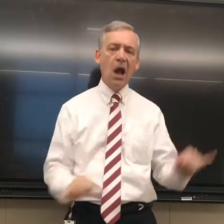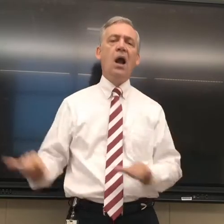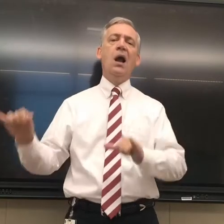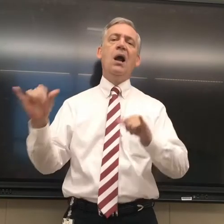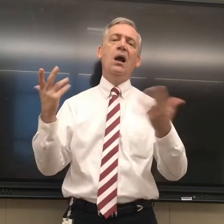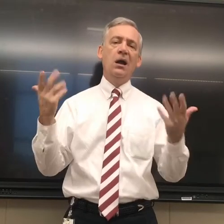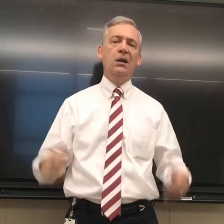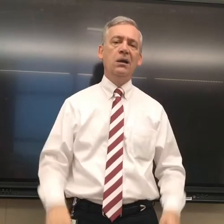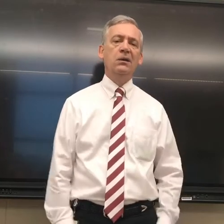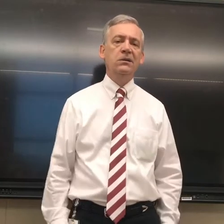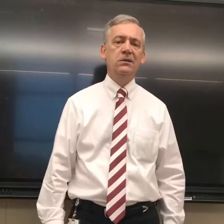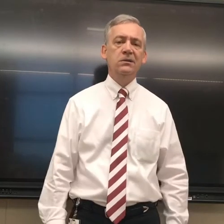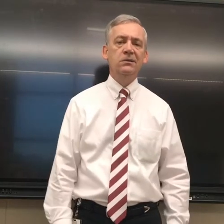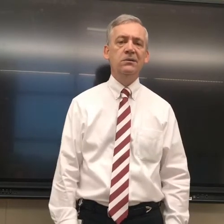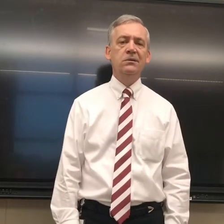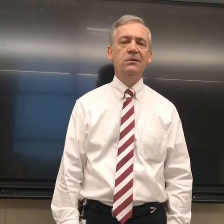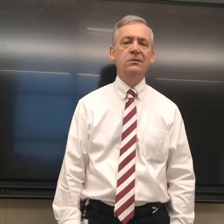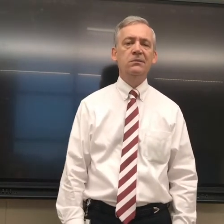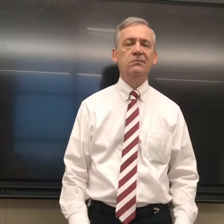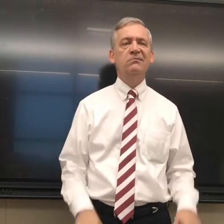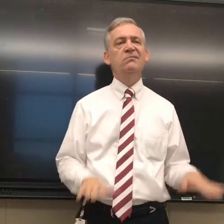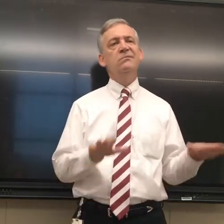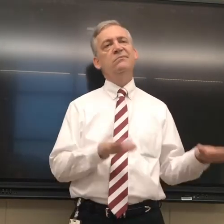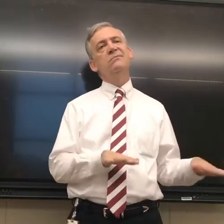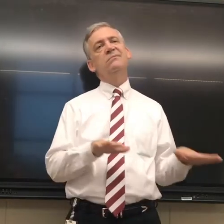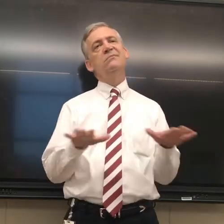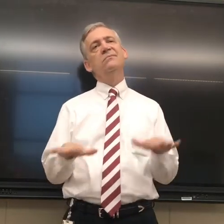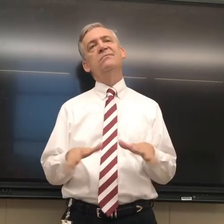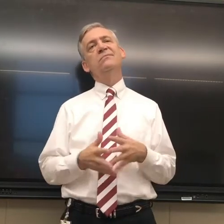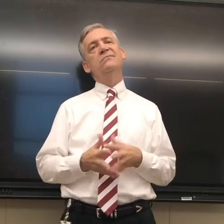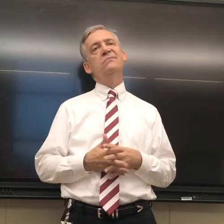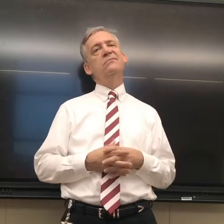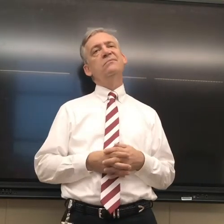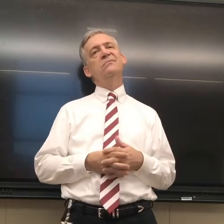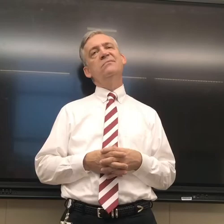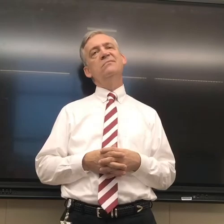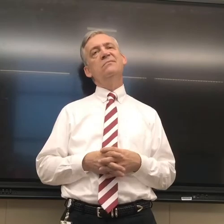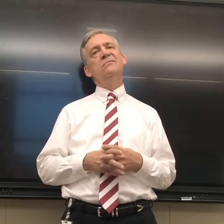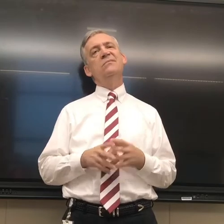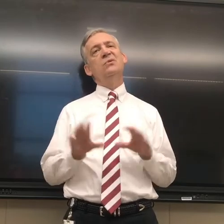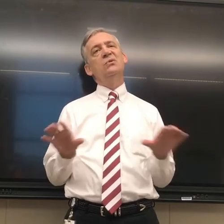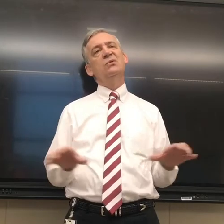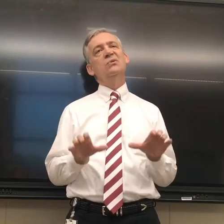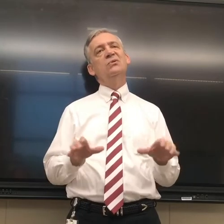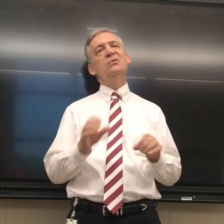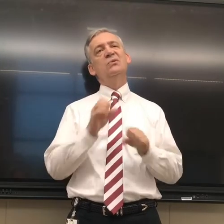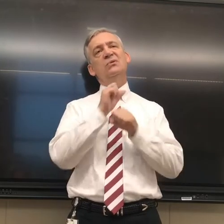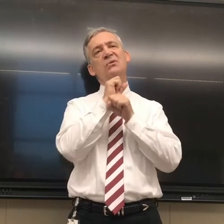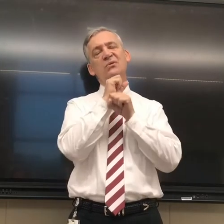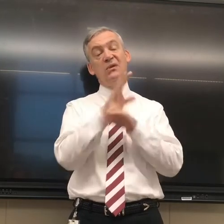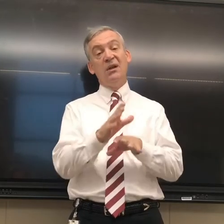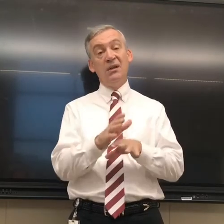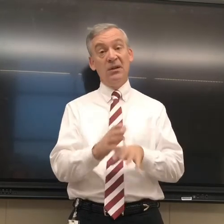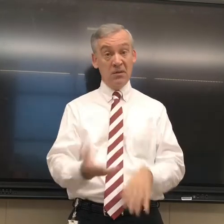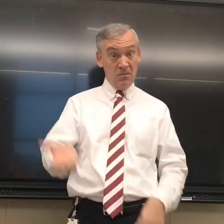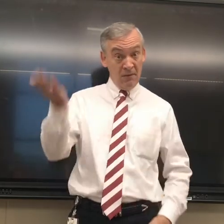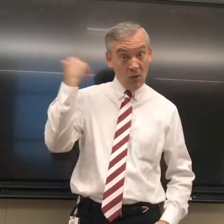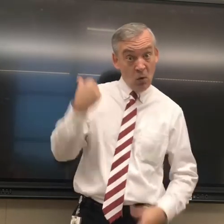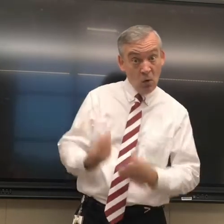The idleness whose prospect had seemed so beautiful during the busy days of spring